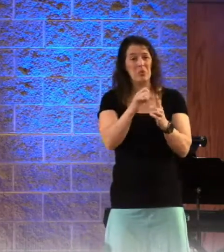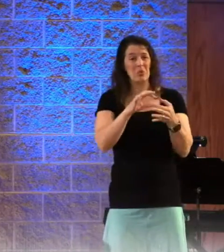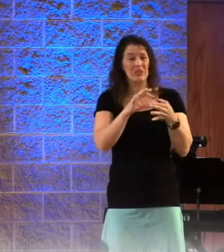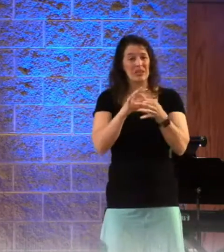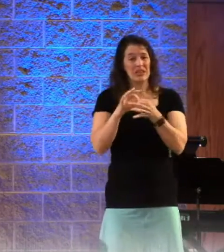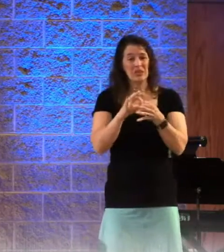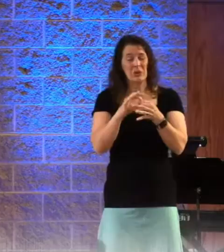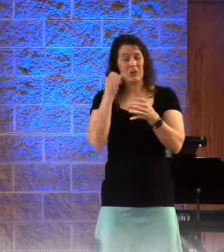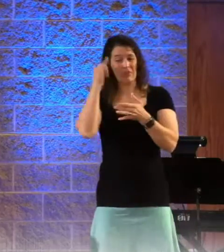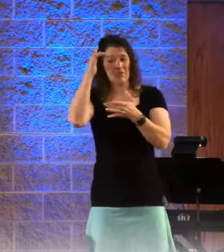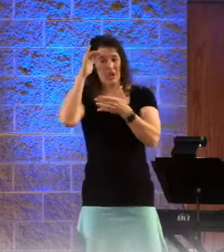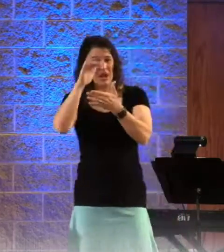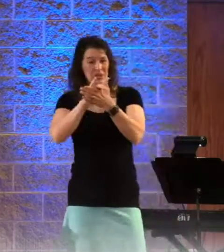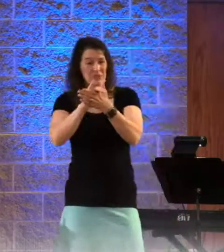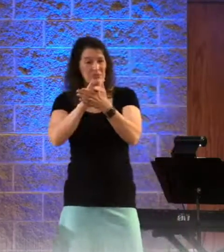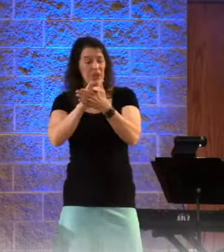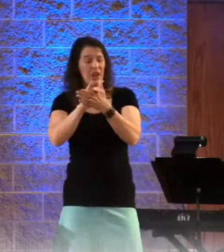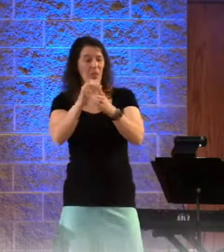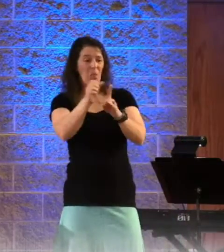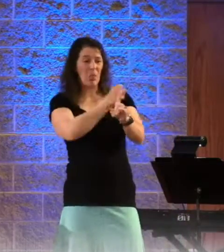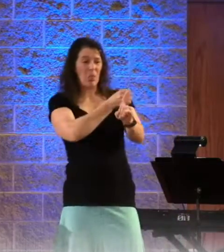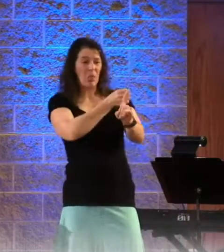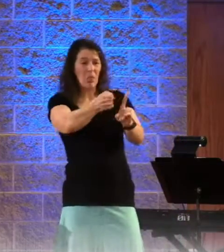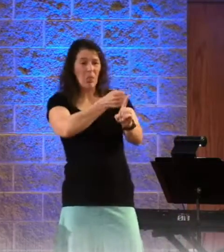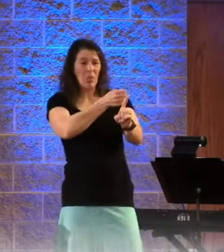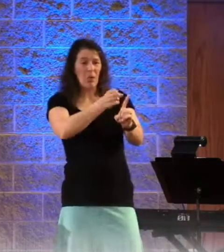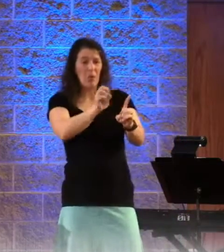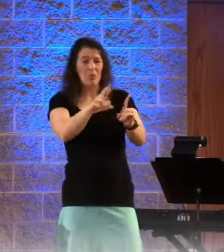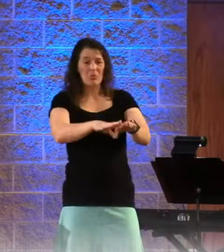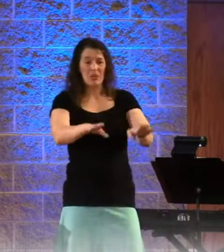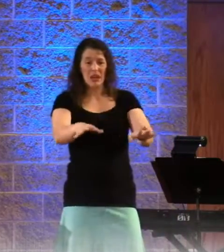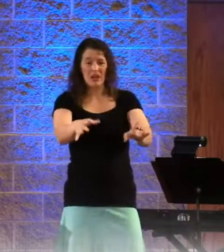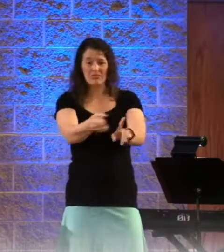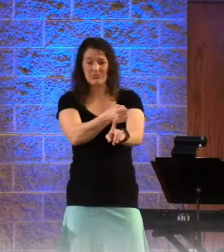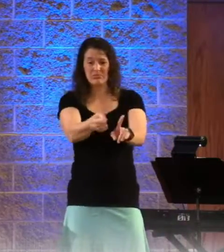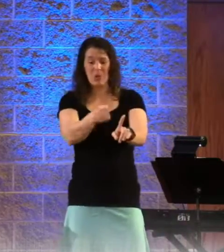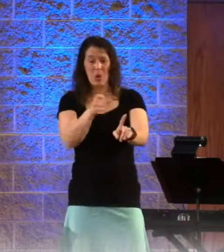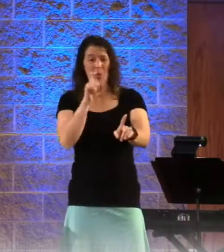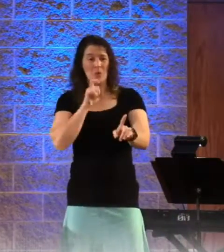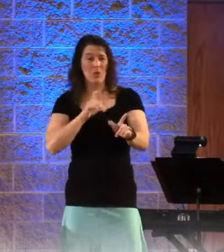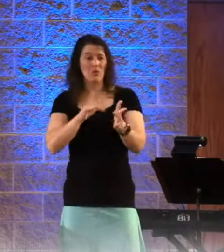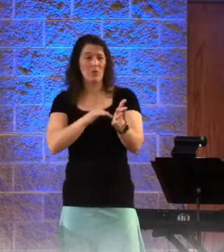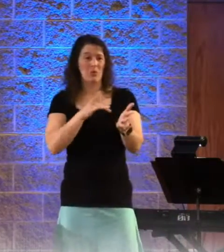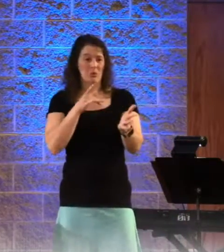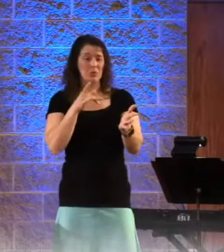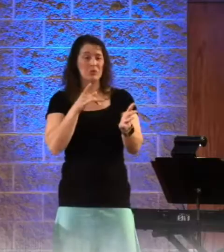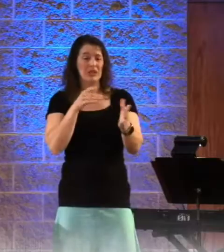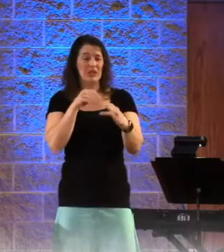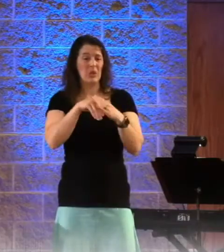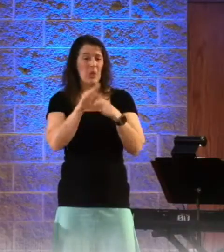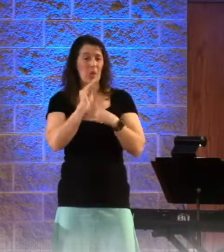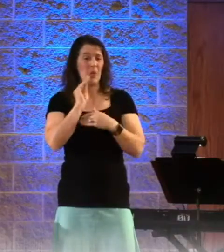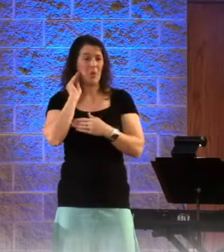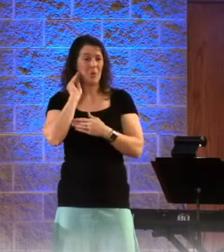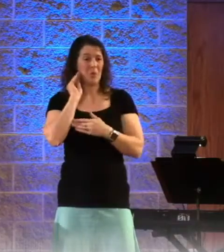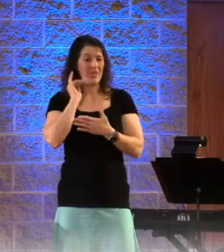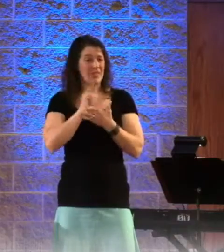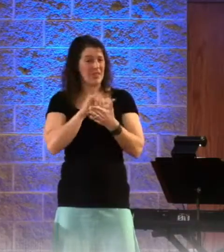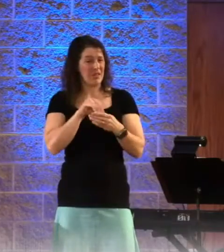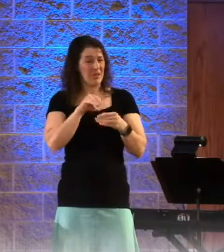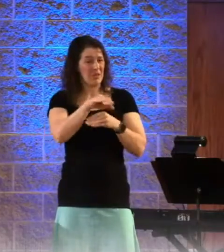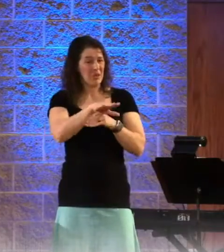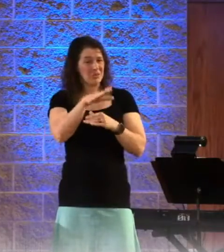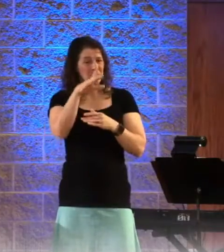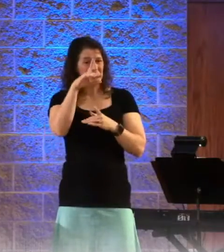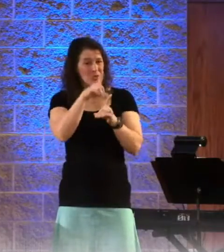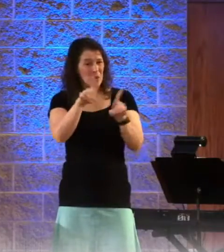his wife or beating up on the children, or there's sexual abuse in the home? Is that a cause for divorce? What